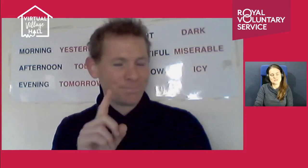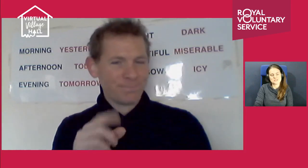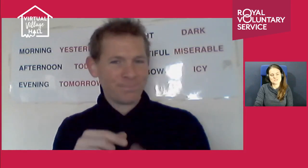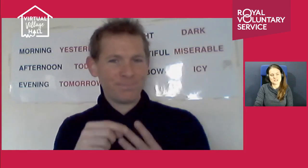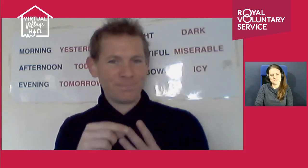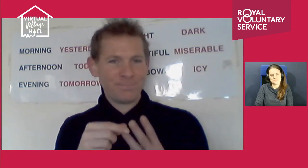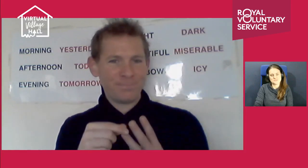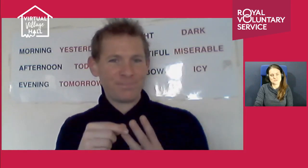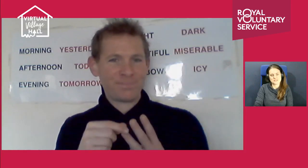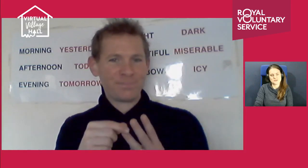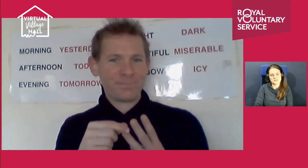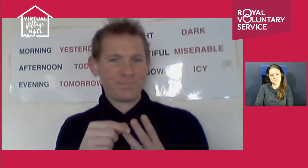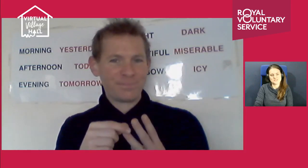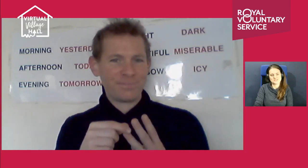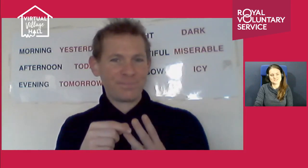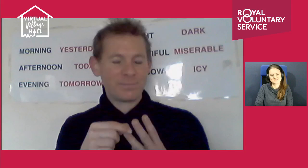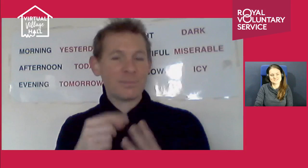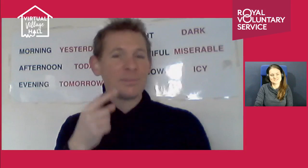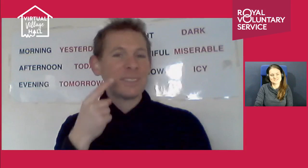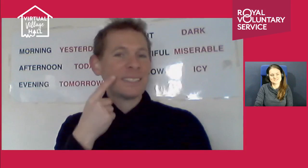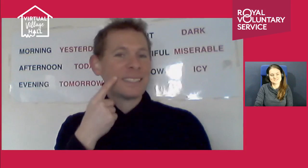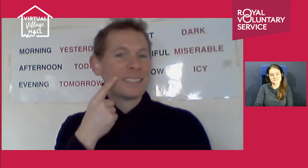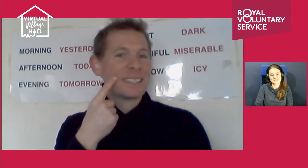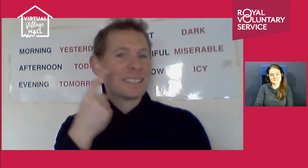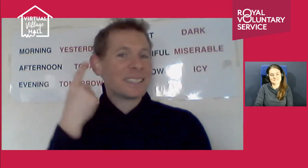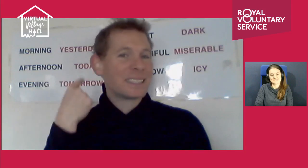Okay, number 3, what about that one?